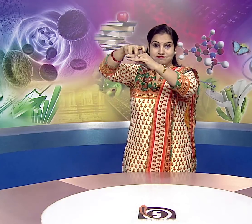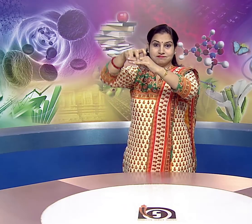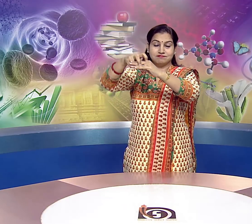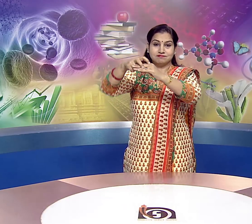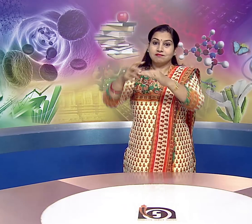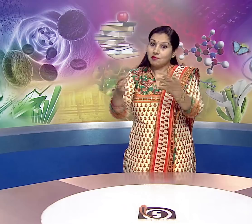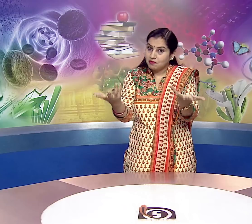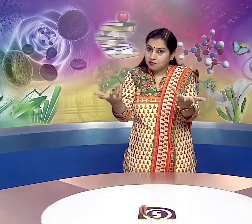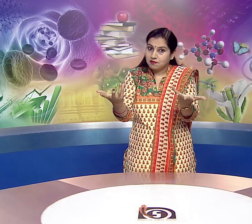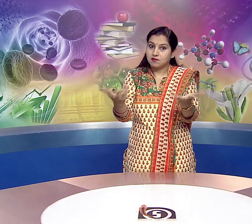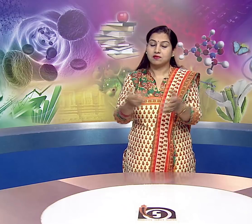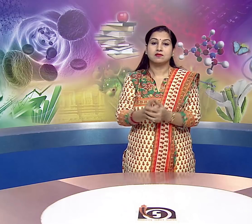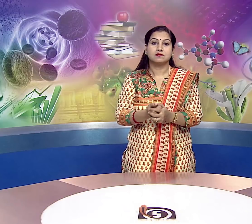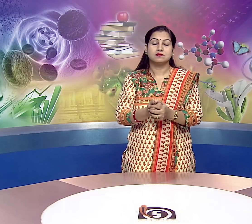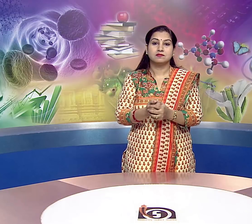or in the basement,